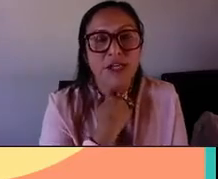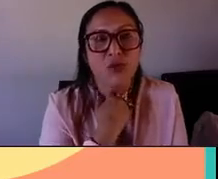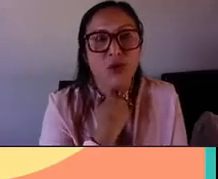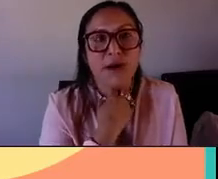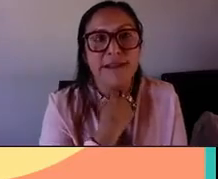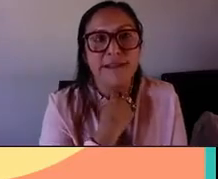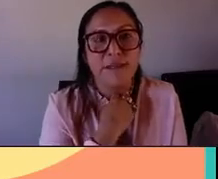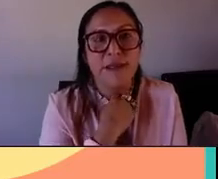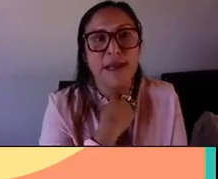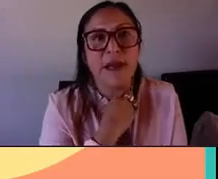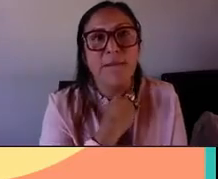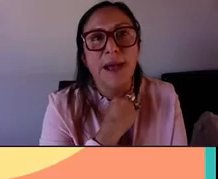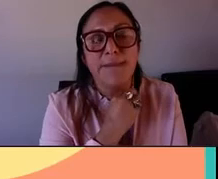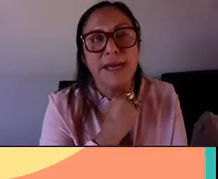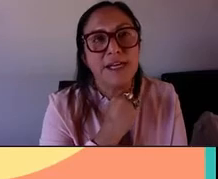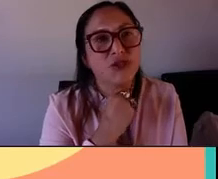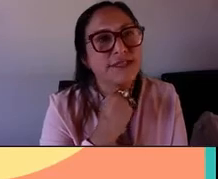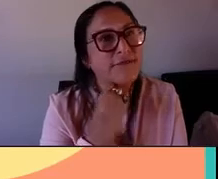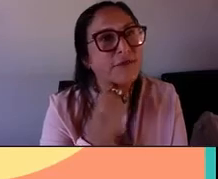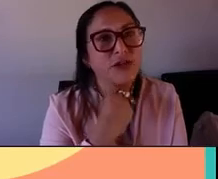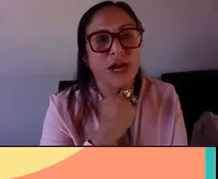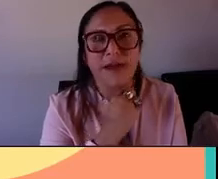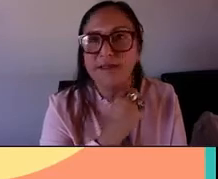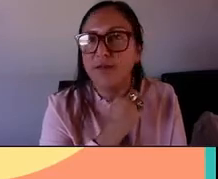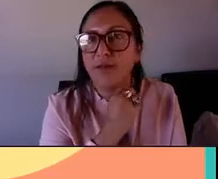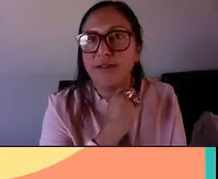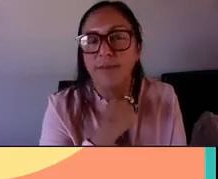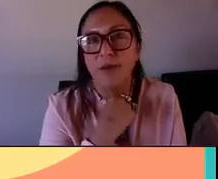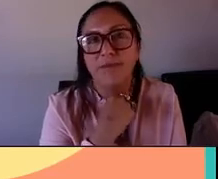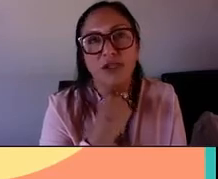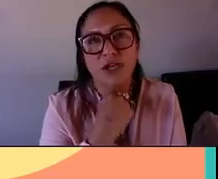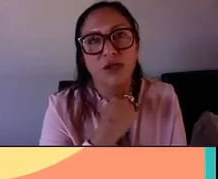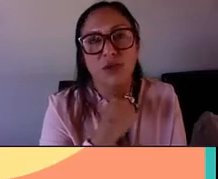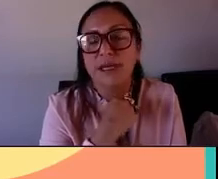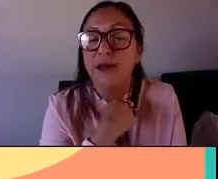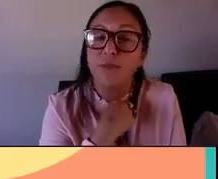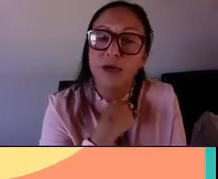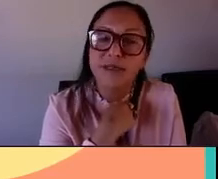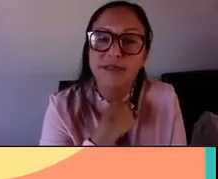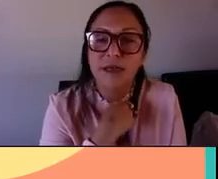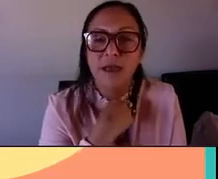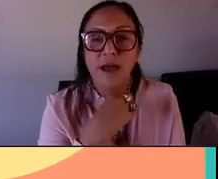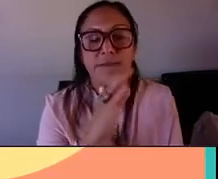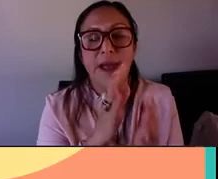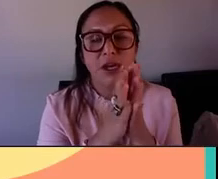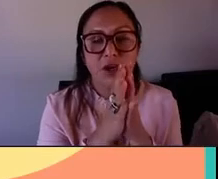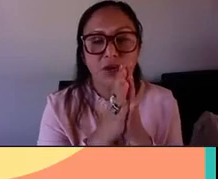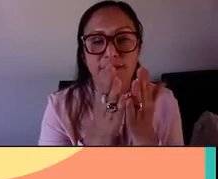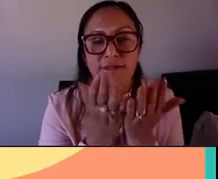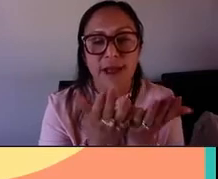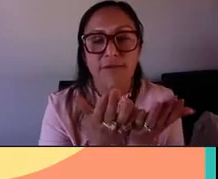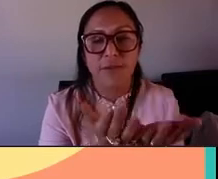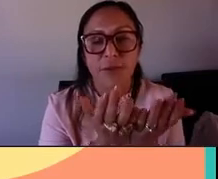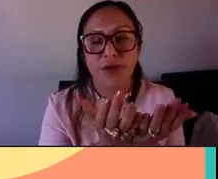make sure it's something that might be interesting for your child. So, for example, if your child really loved books, I might use